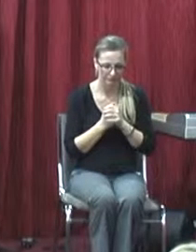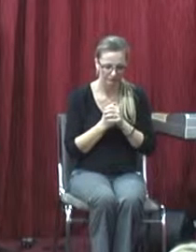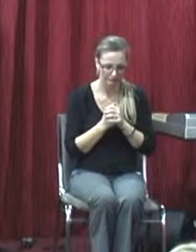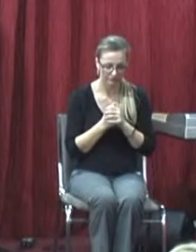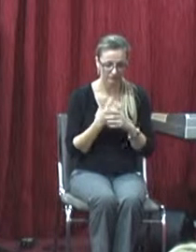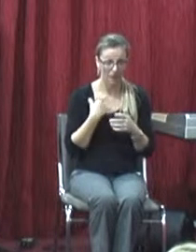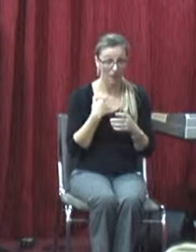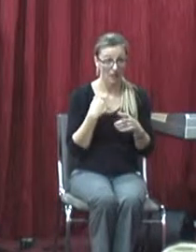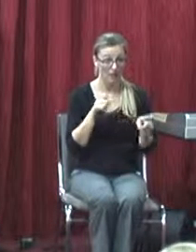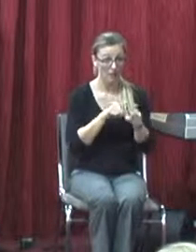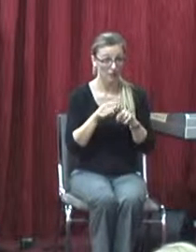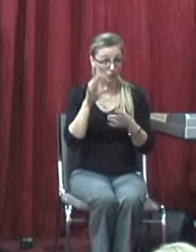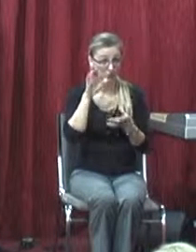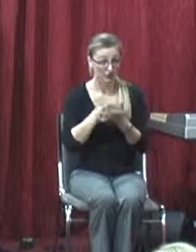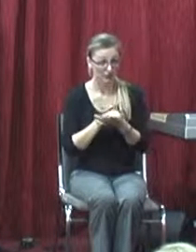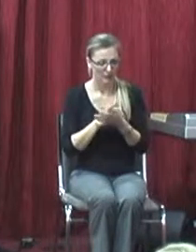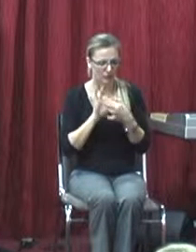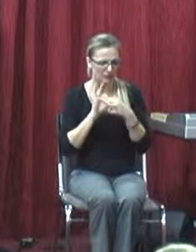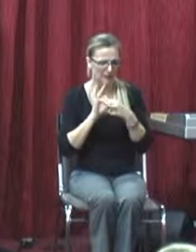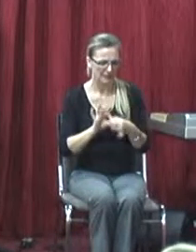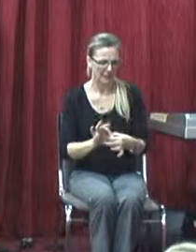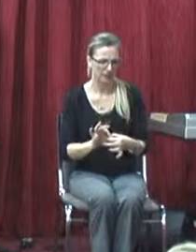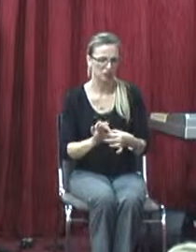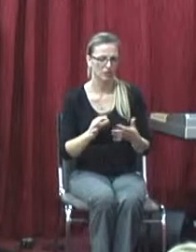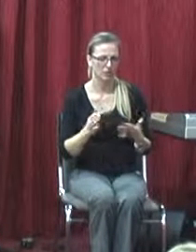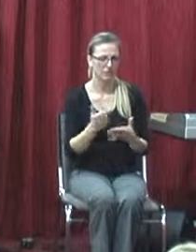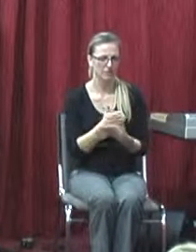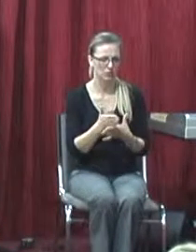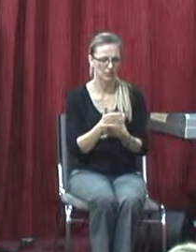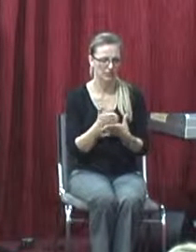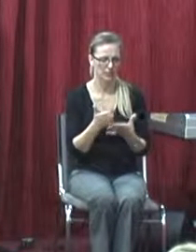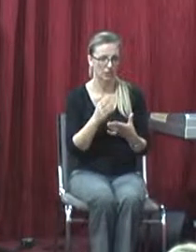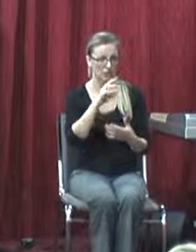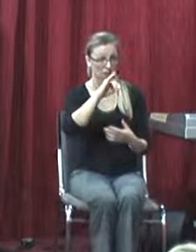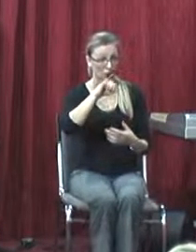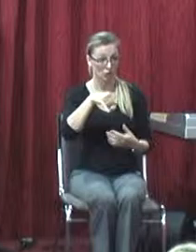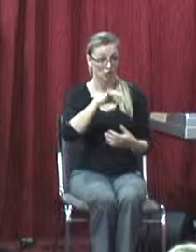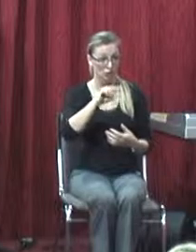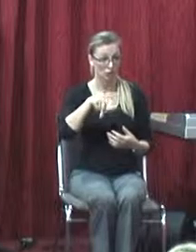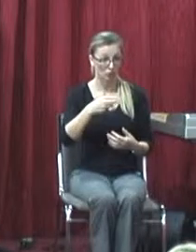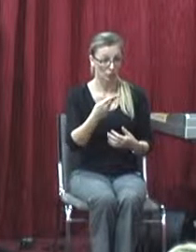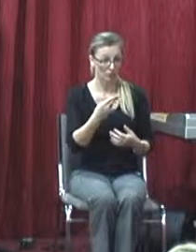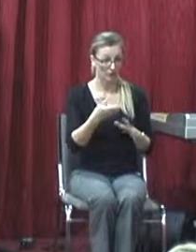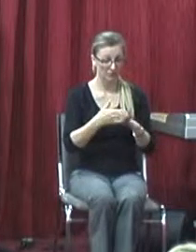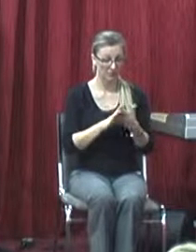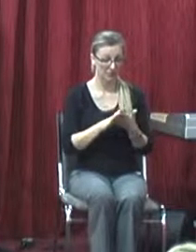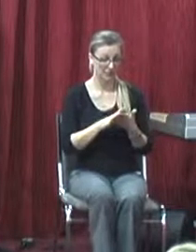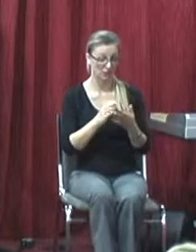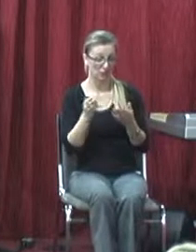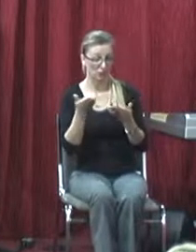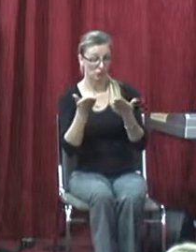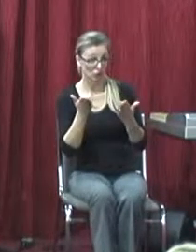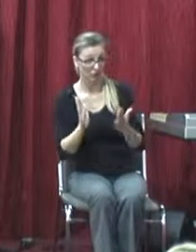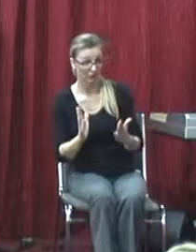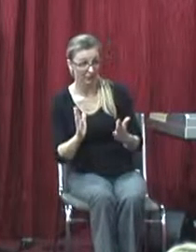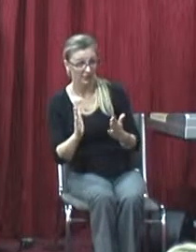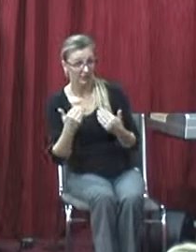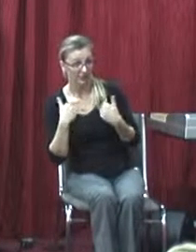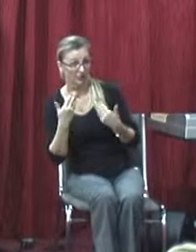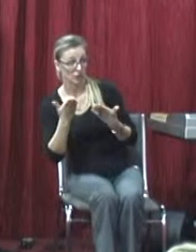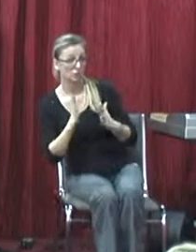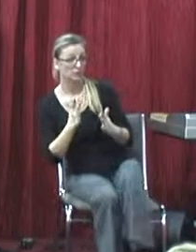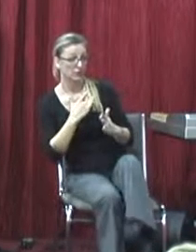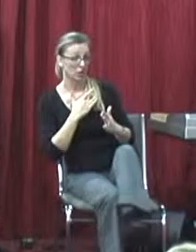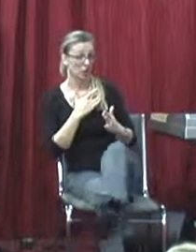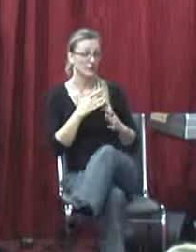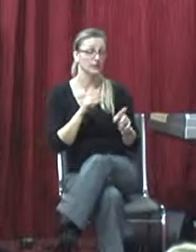I also believe that there was a connection here between Joseph being a servant, having a servant's heart and